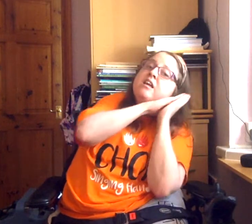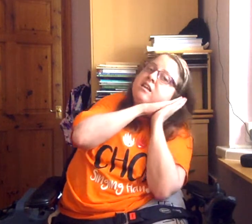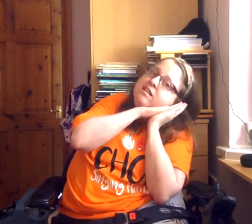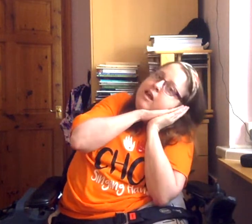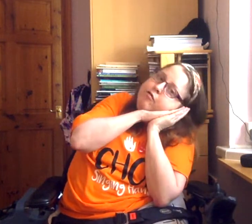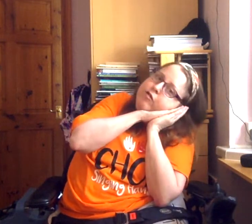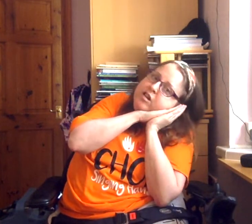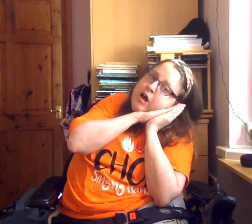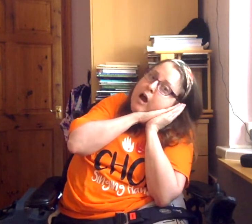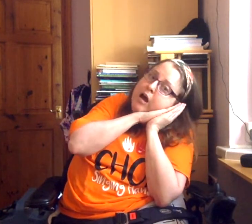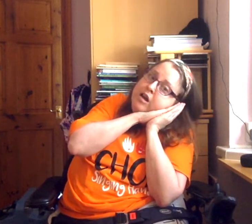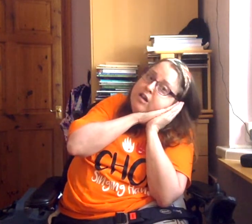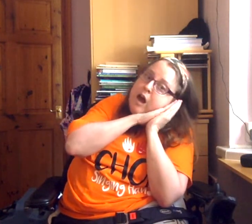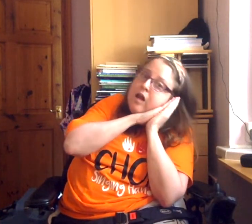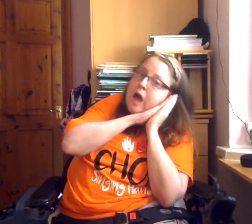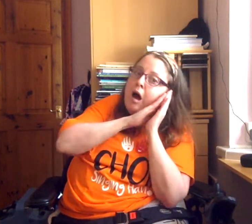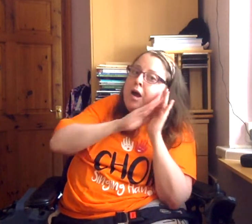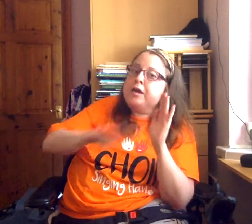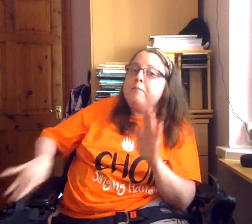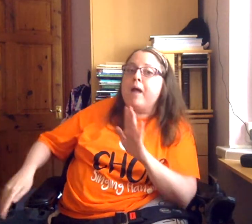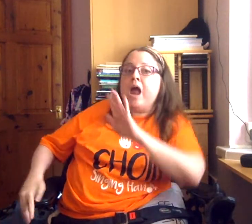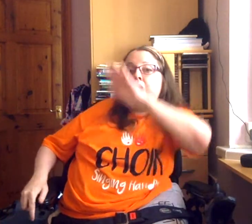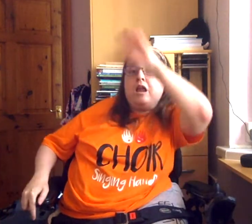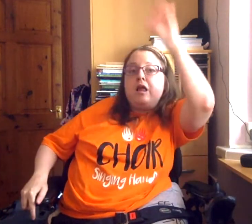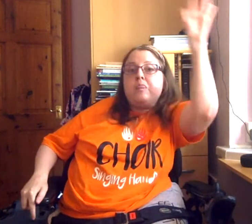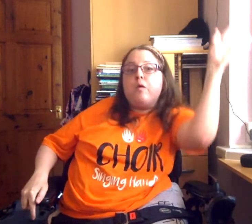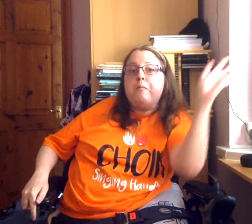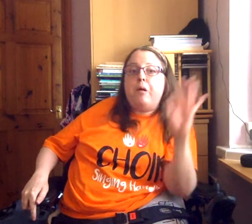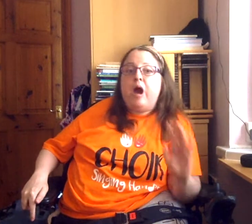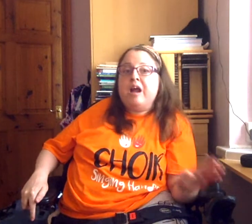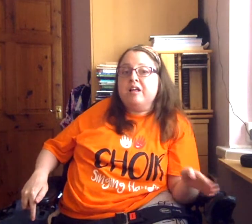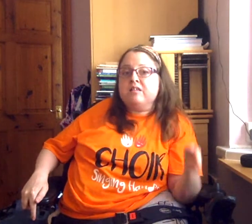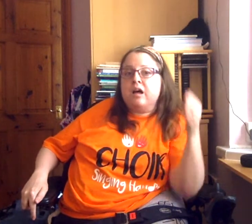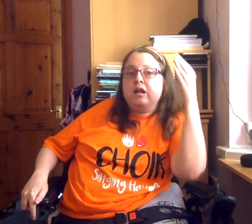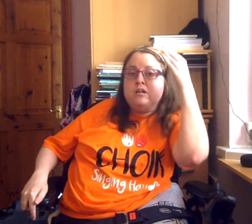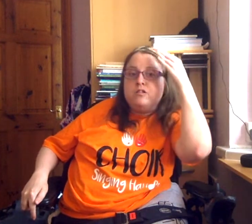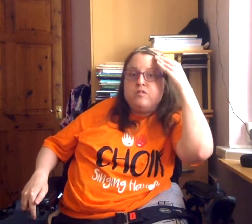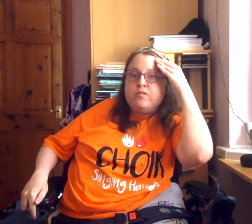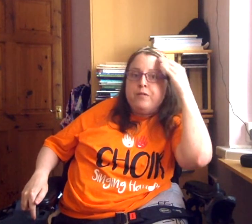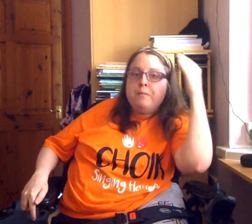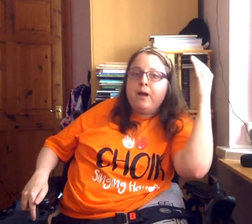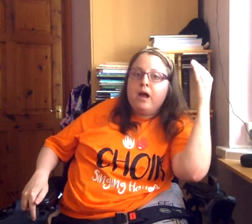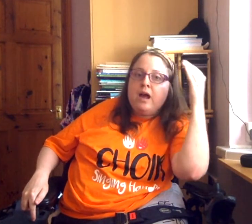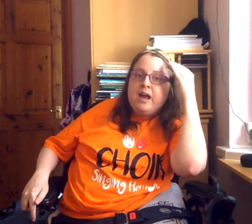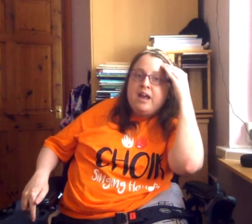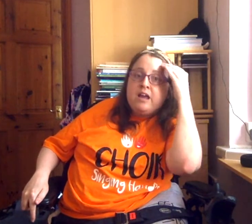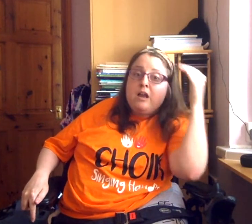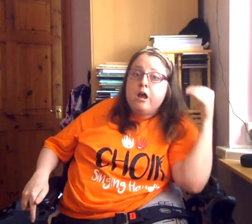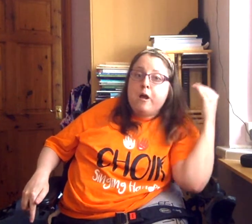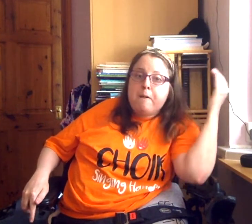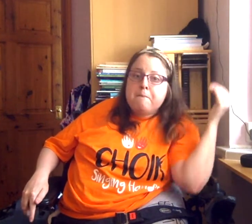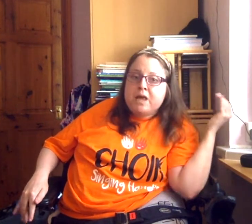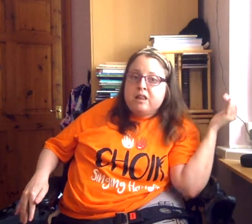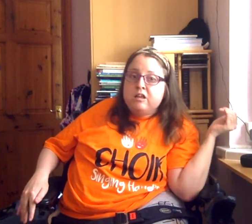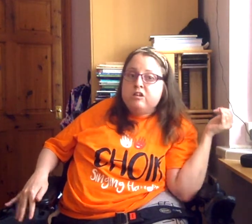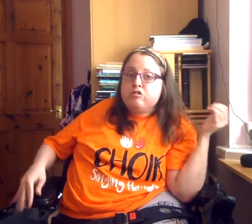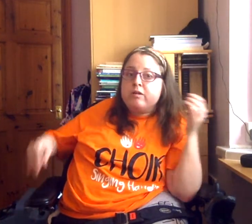desire. Every night I lie in bed, the brightest colors fill my head. A billion